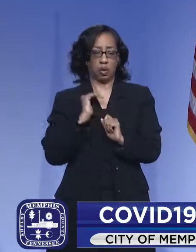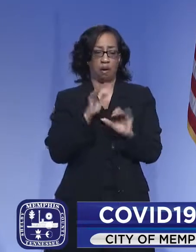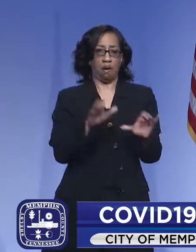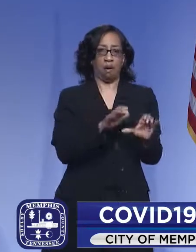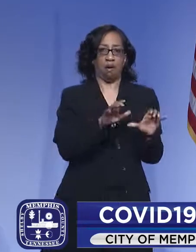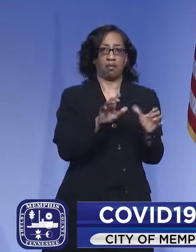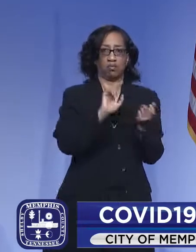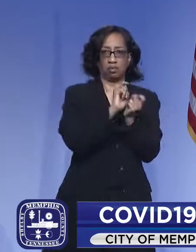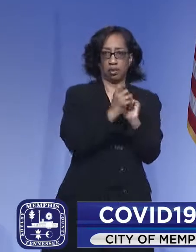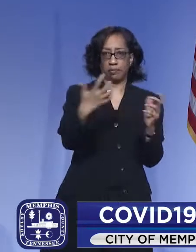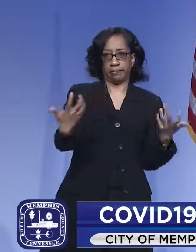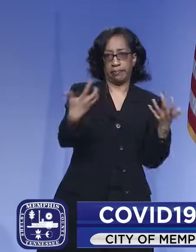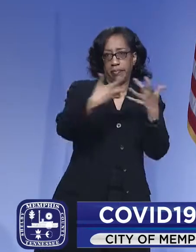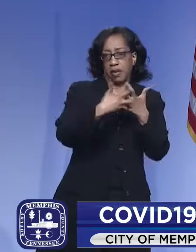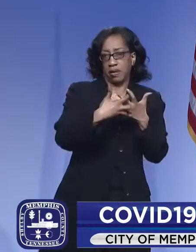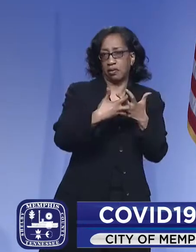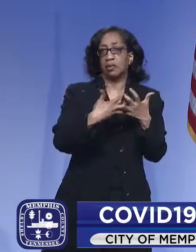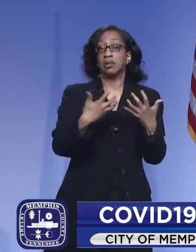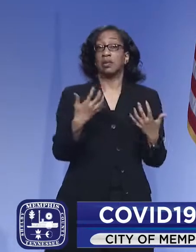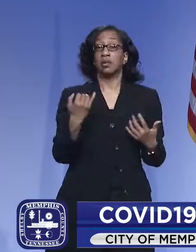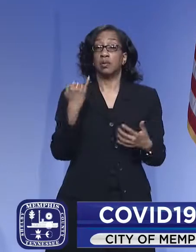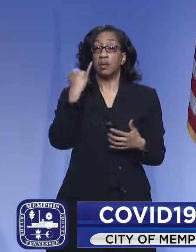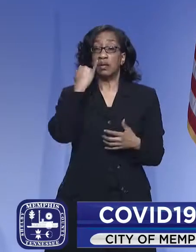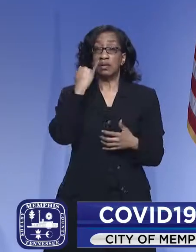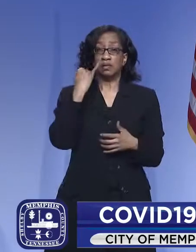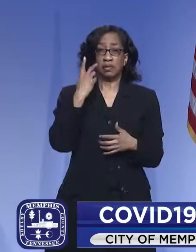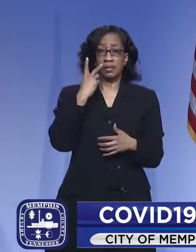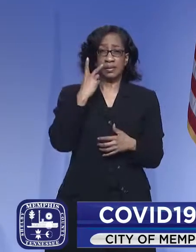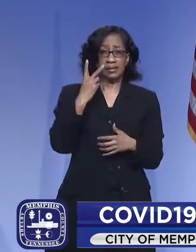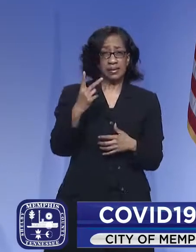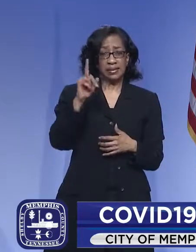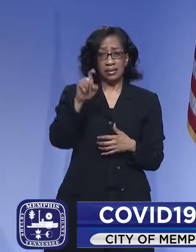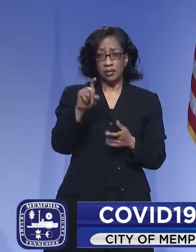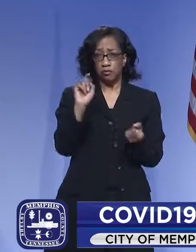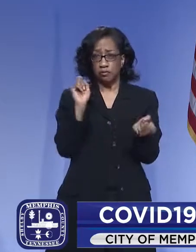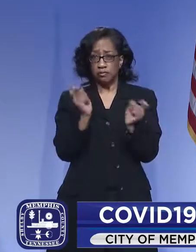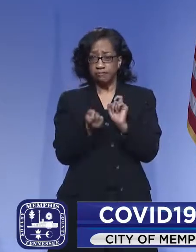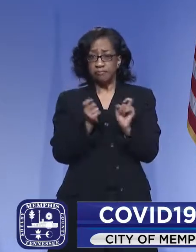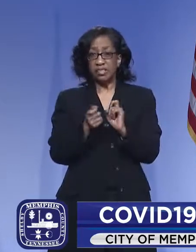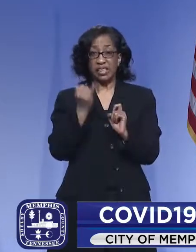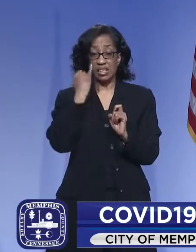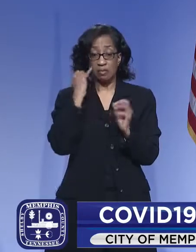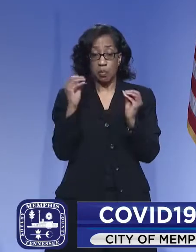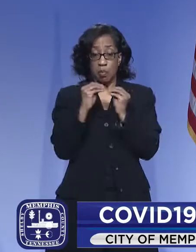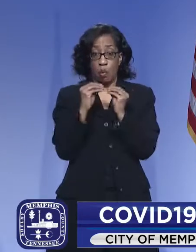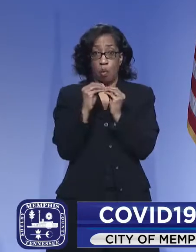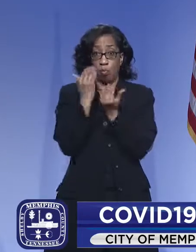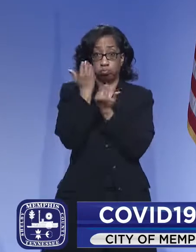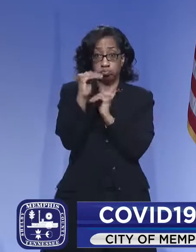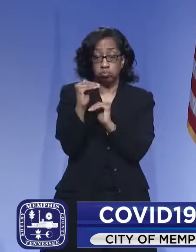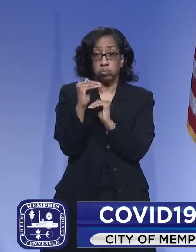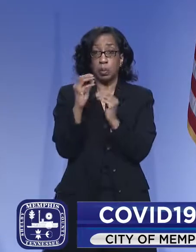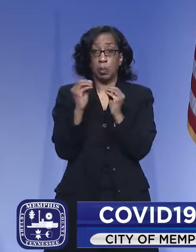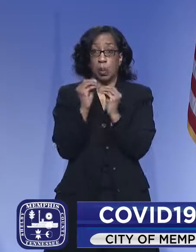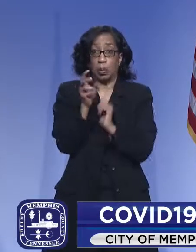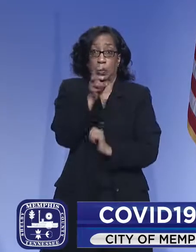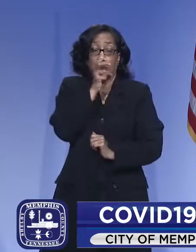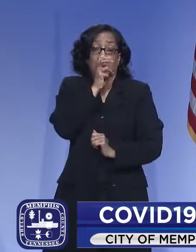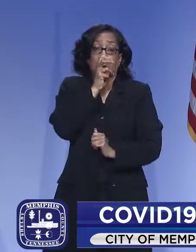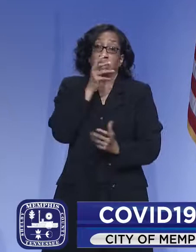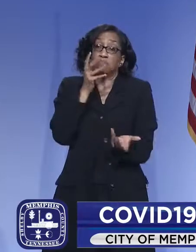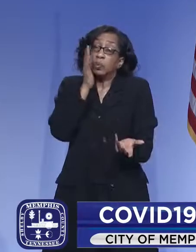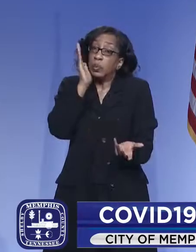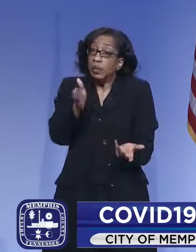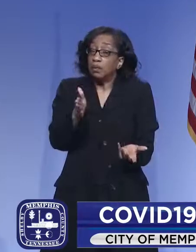evidence that that directive needs to be tightened back up and such, we will do that.